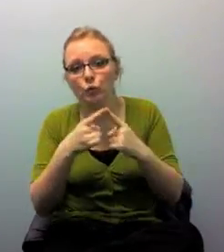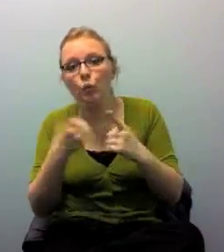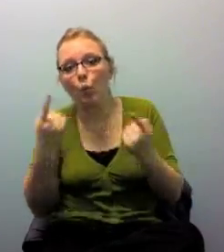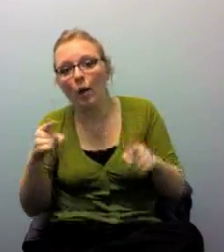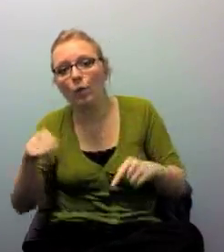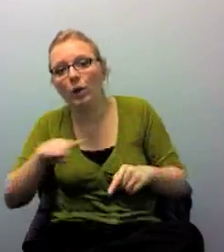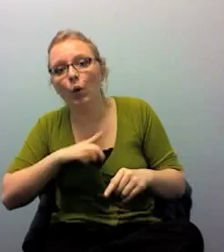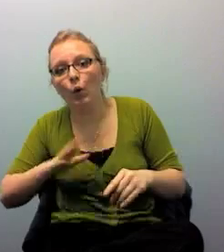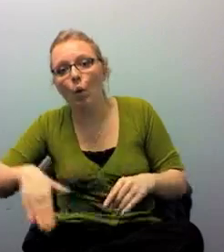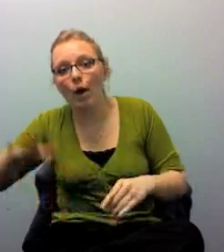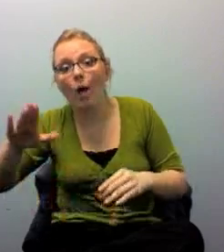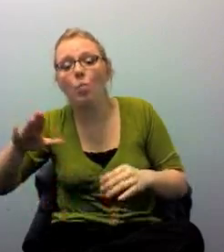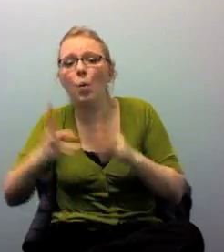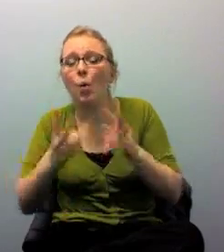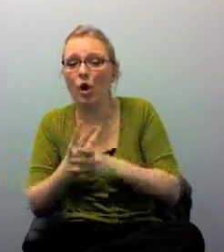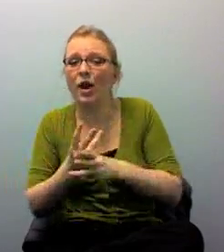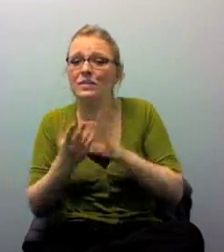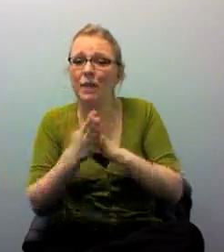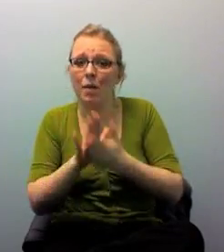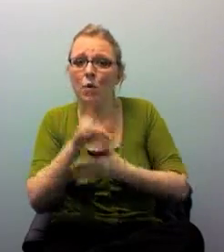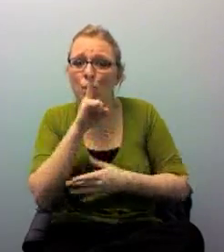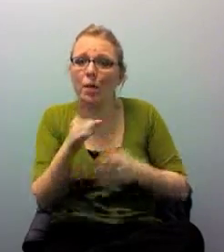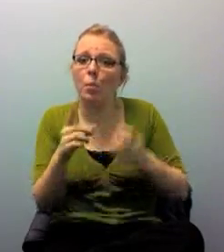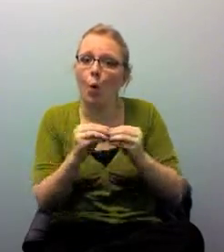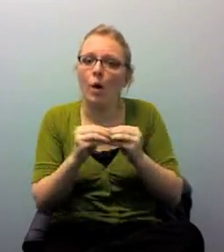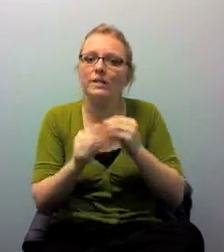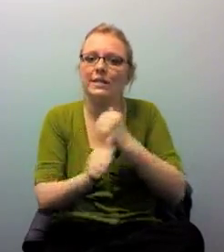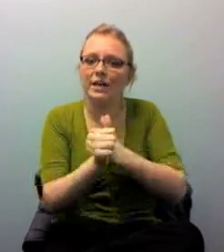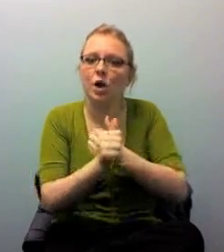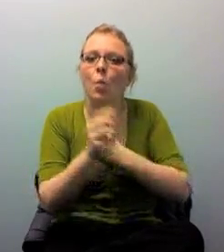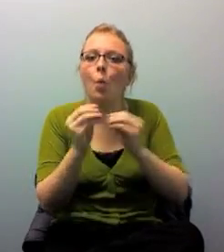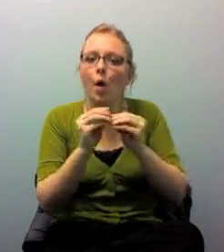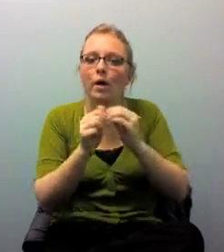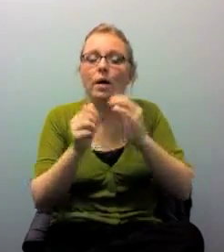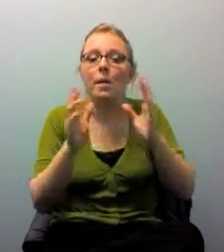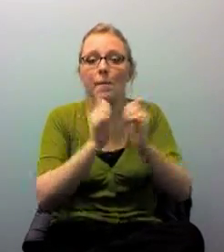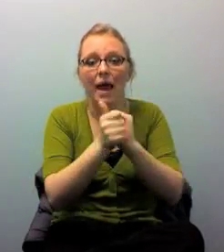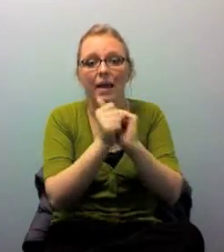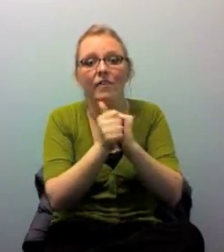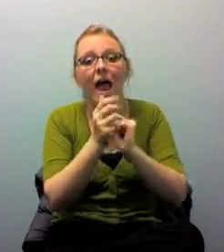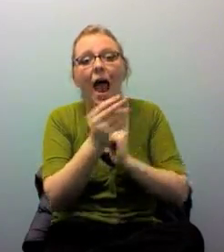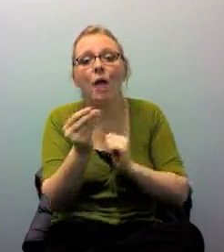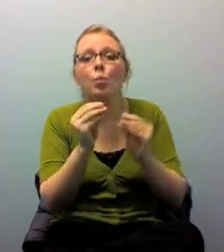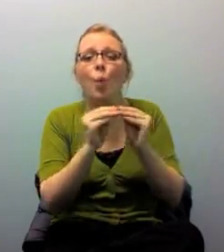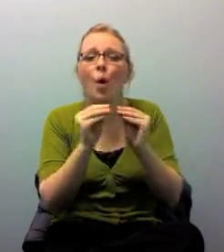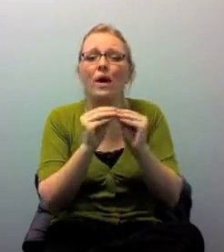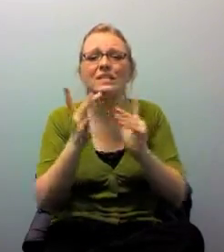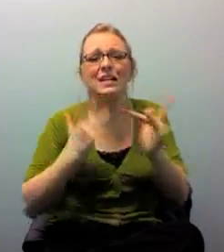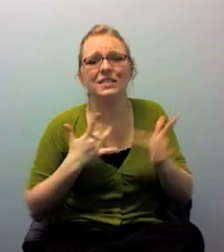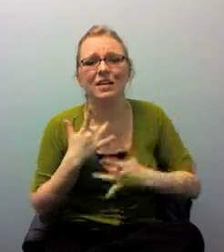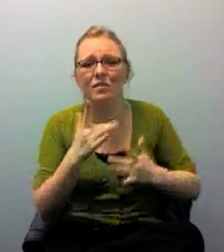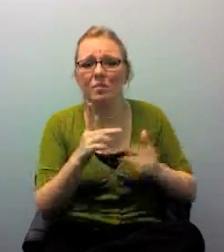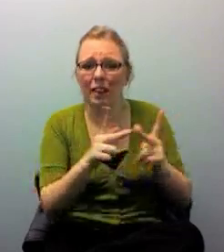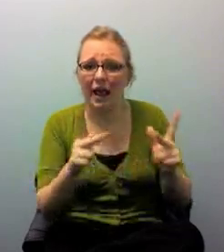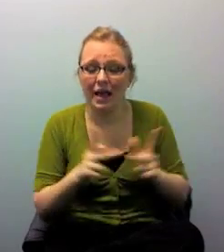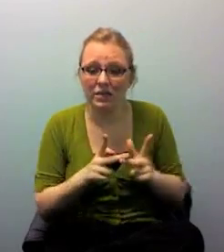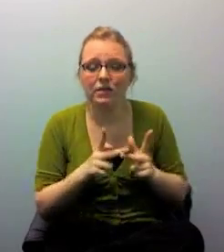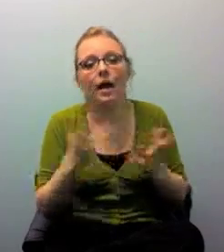The world has become a more dangerous, more competitive, and a somewhat more insensitive place. Granted, times have